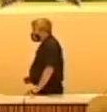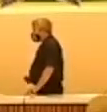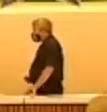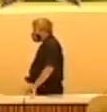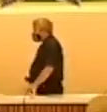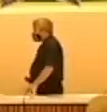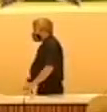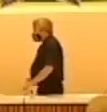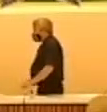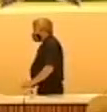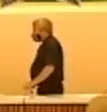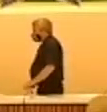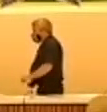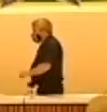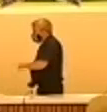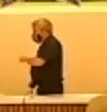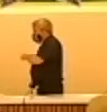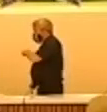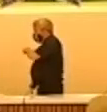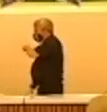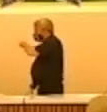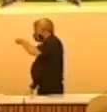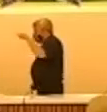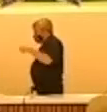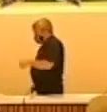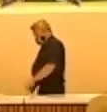Right. Cocoa Puffs.